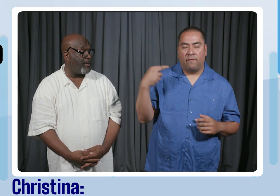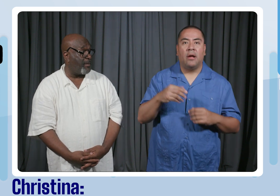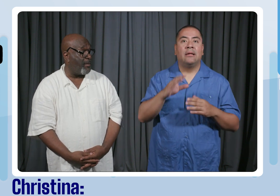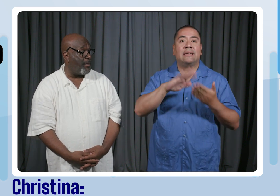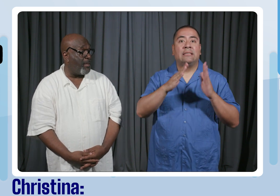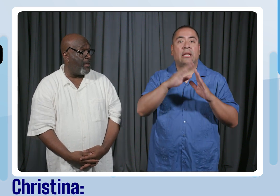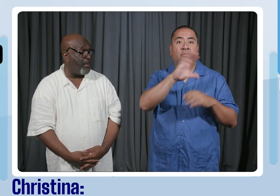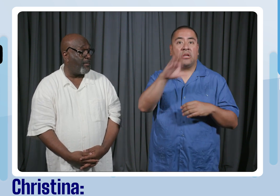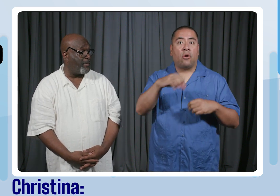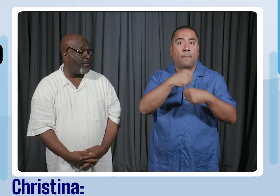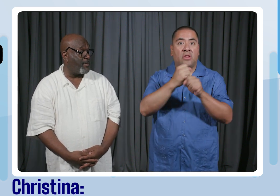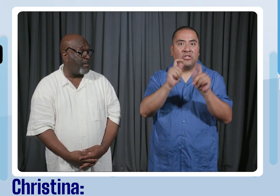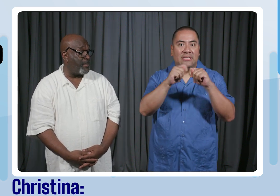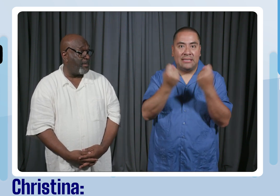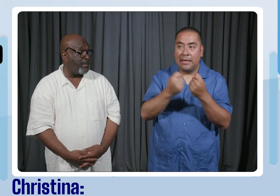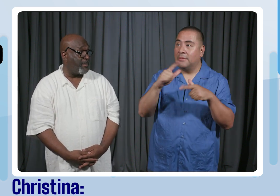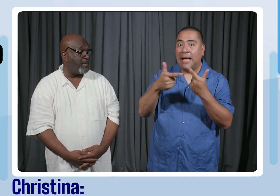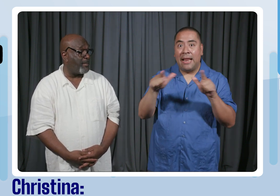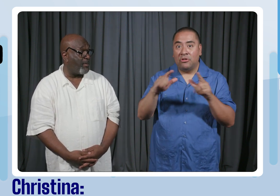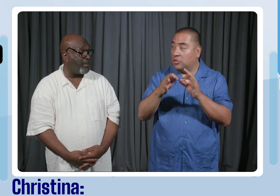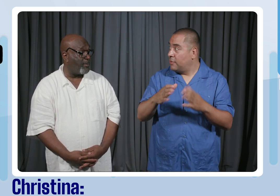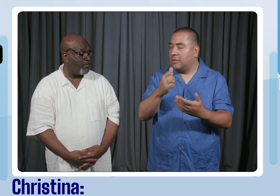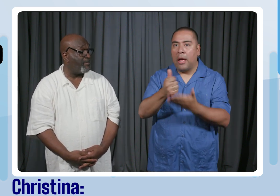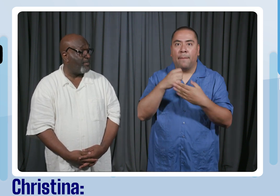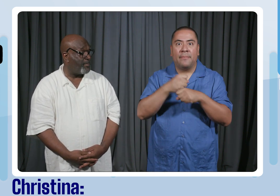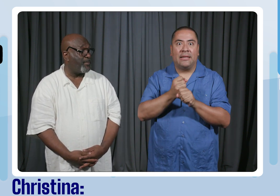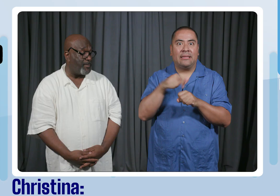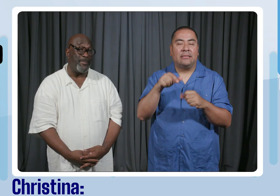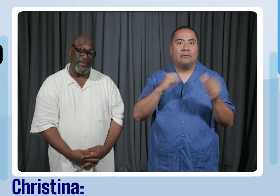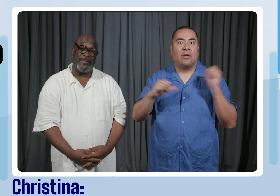of Chicago's production team, our sign language interpreters who helped to make